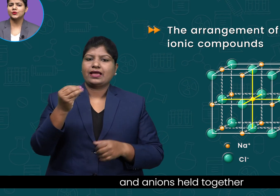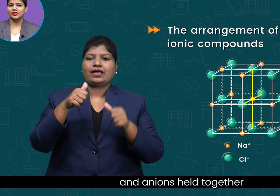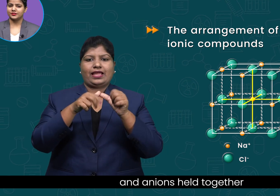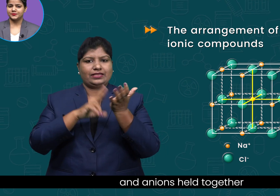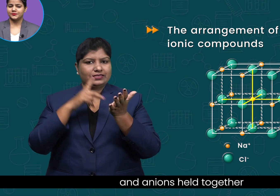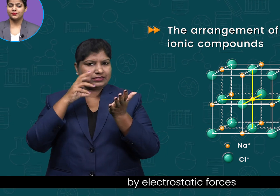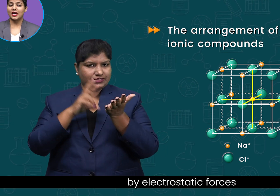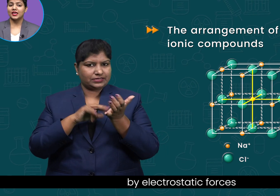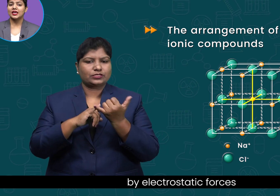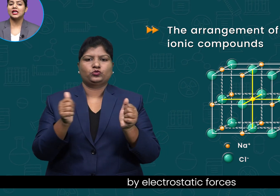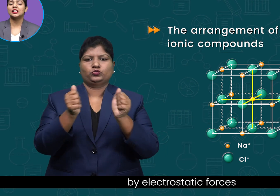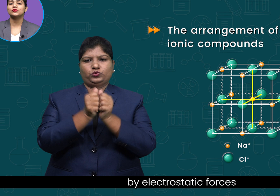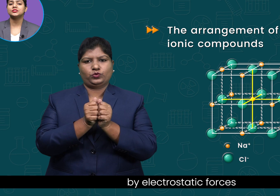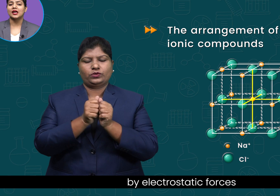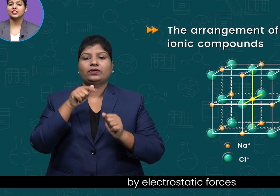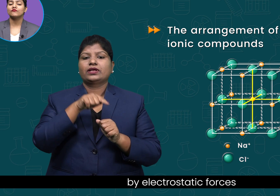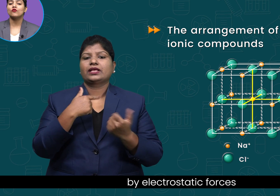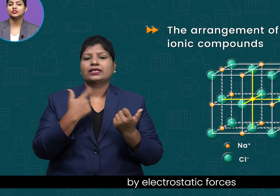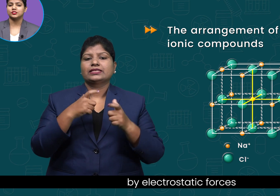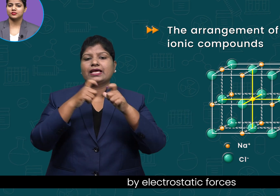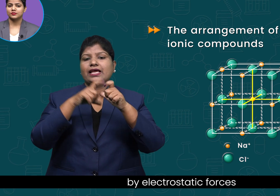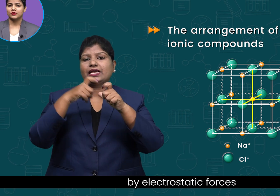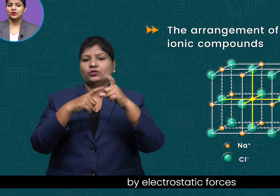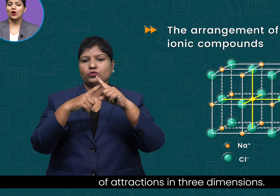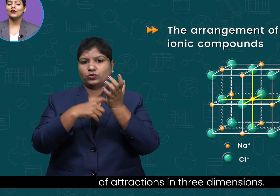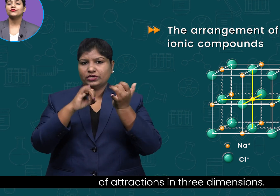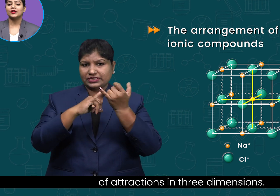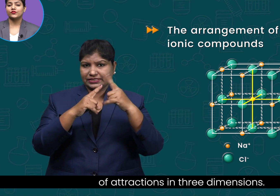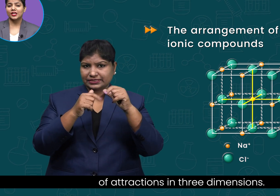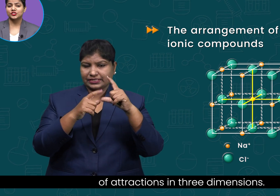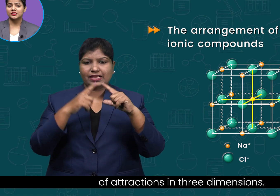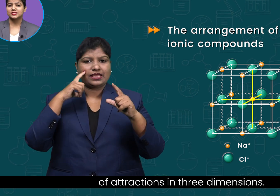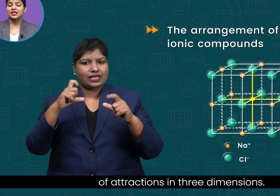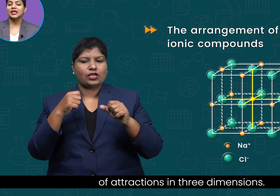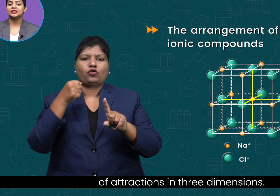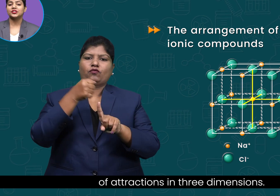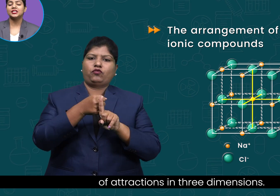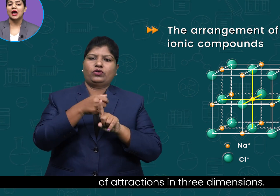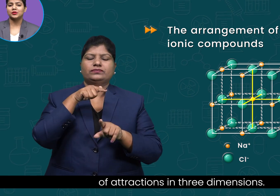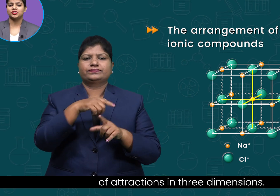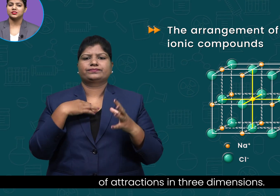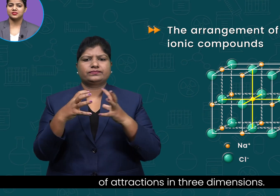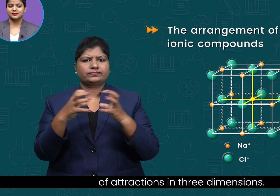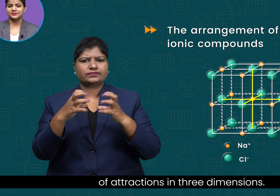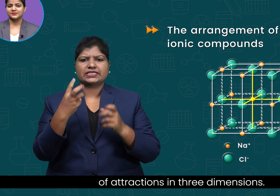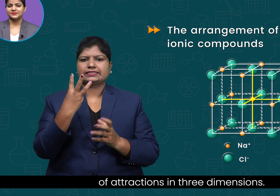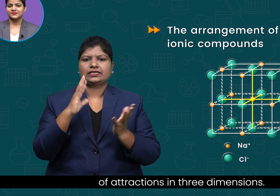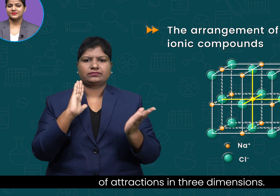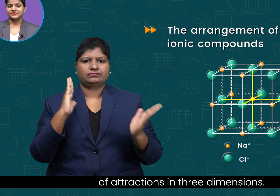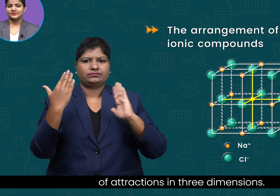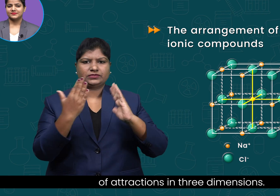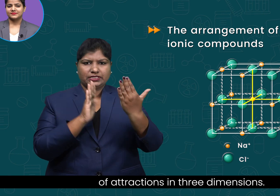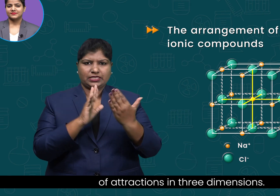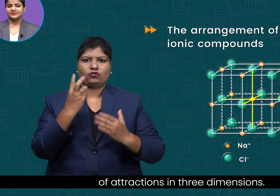held together by electrostatic forces of attractions in 3 dimensions.